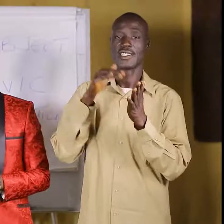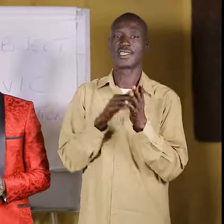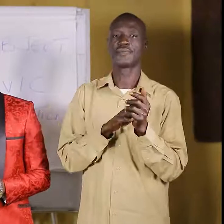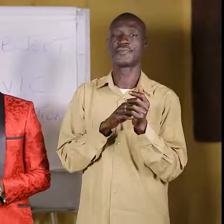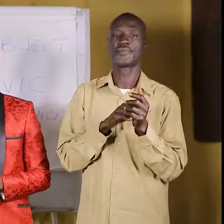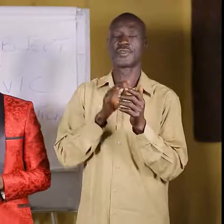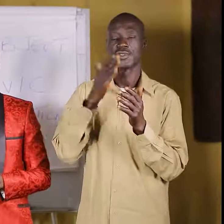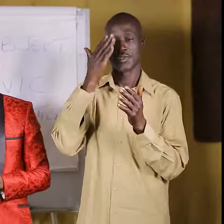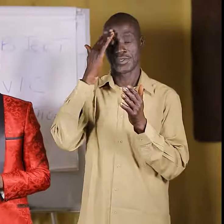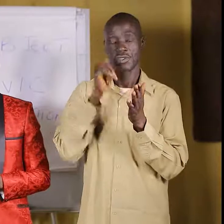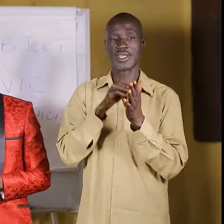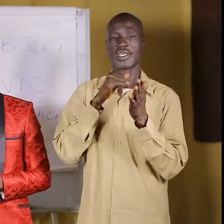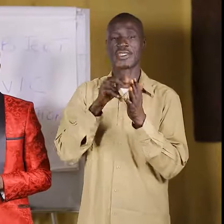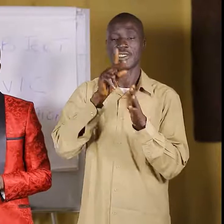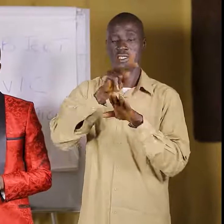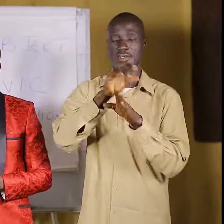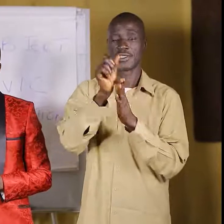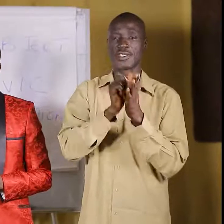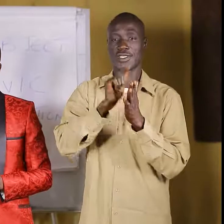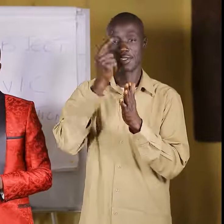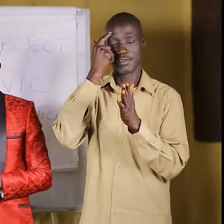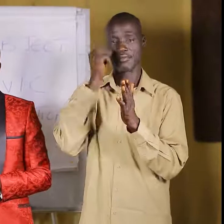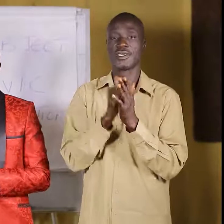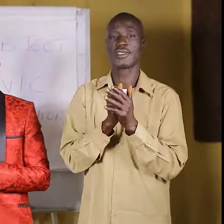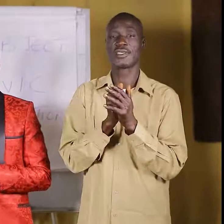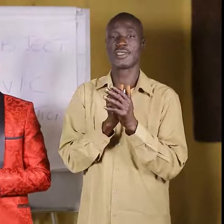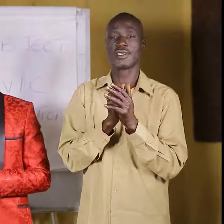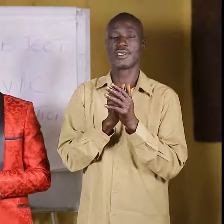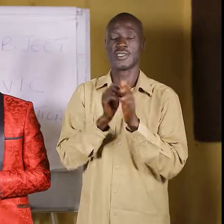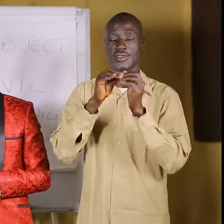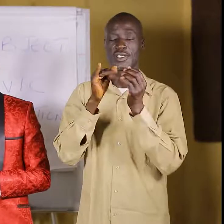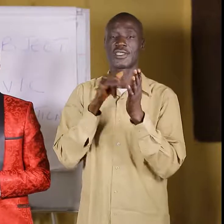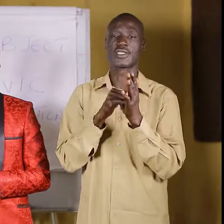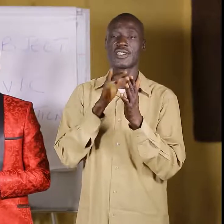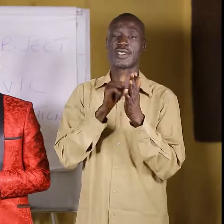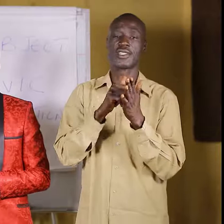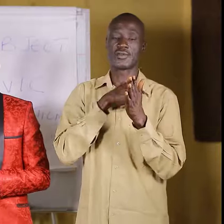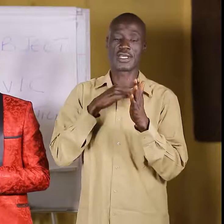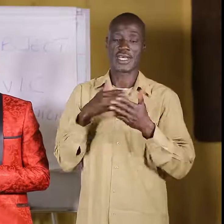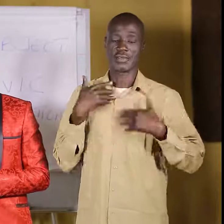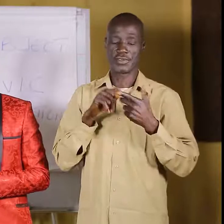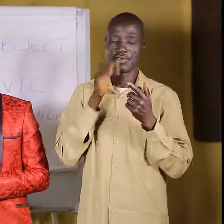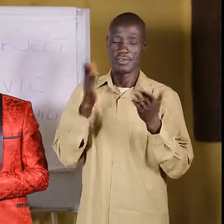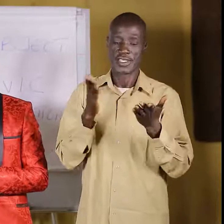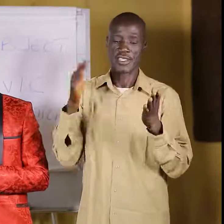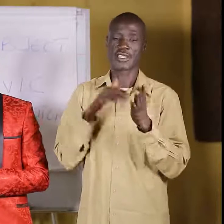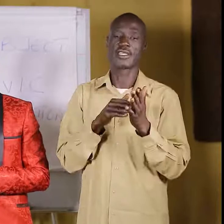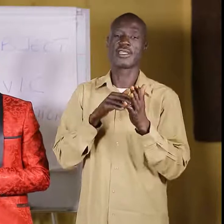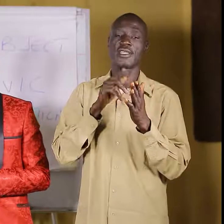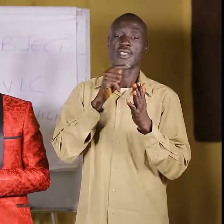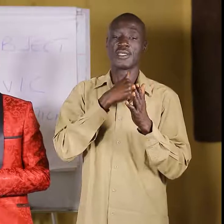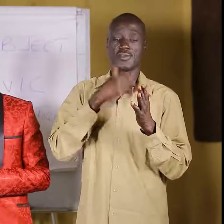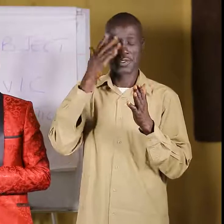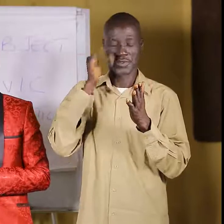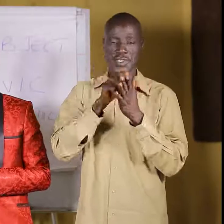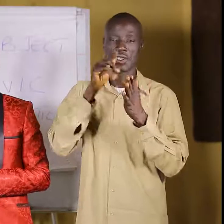aware, this telecast is being sponsored by Kaduna State Government. I'm so excited to be here again today. I'm sure you have been learning a